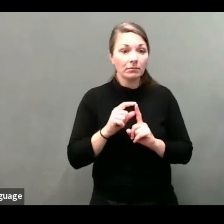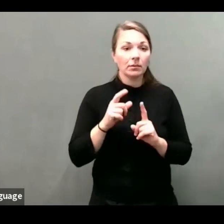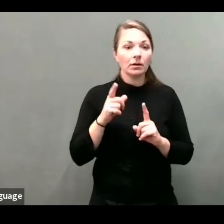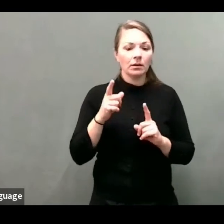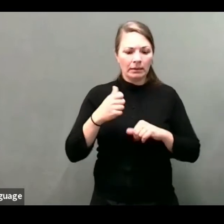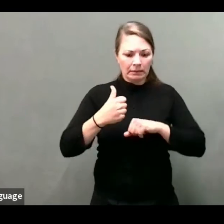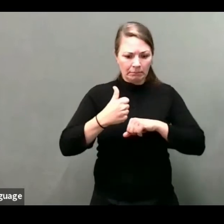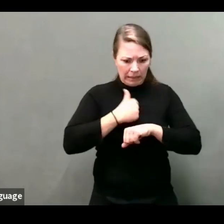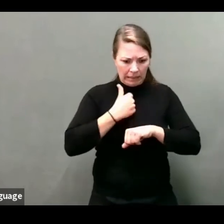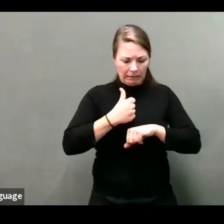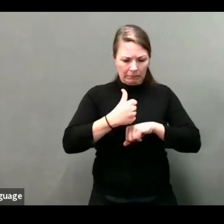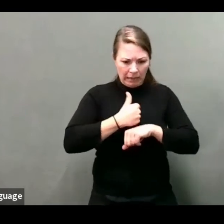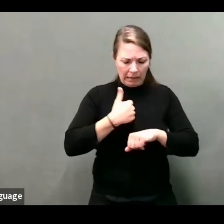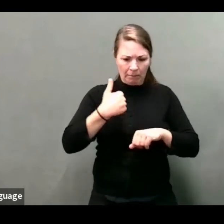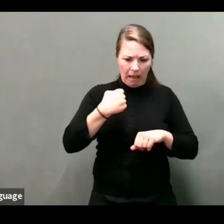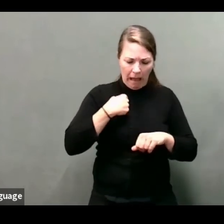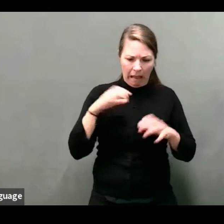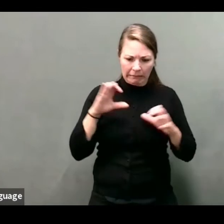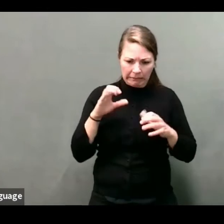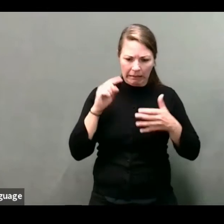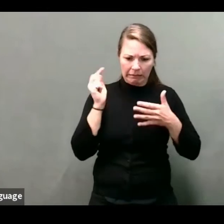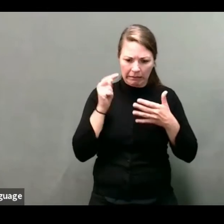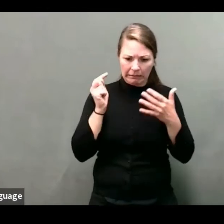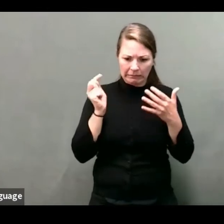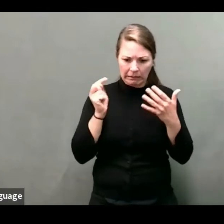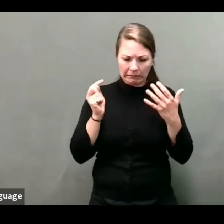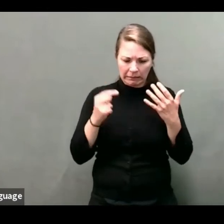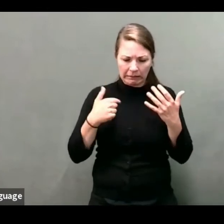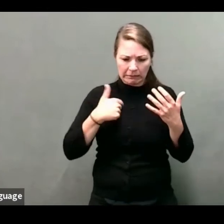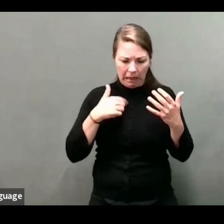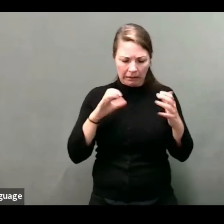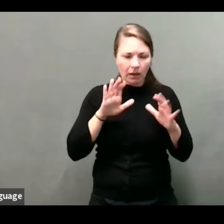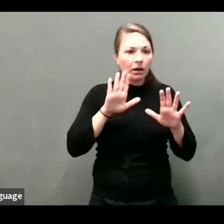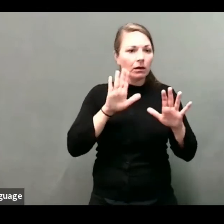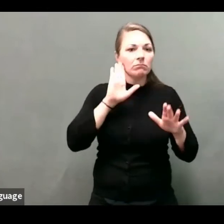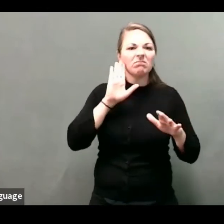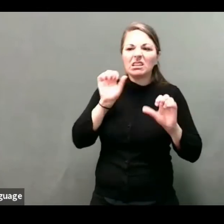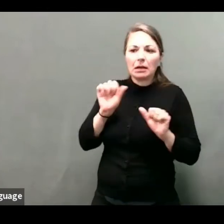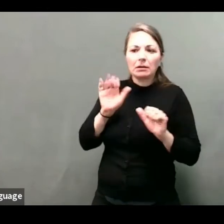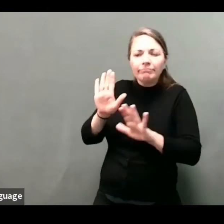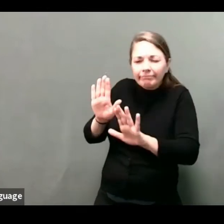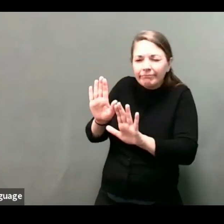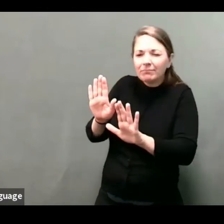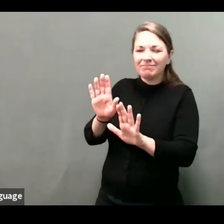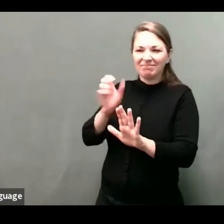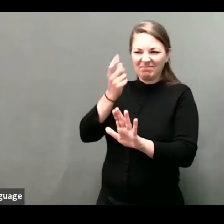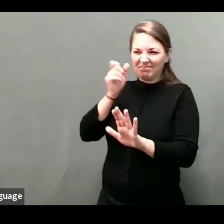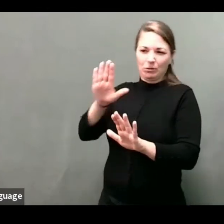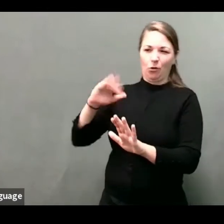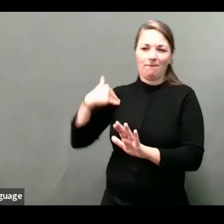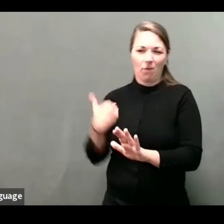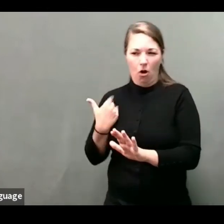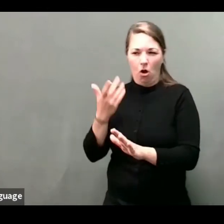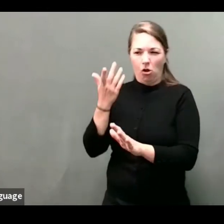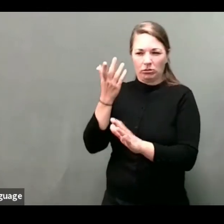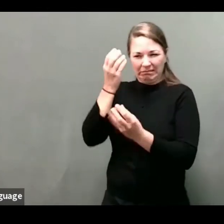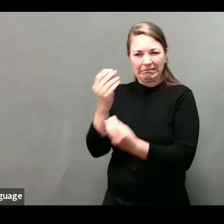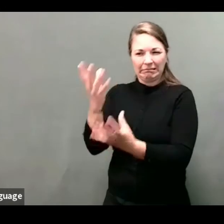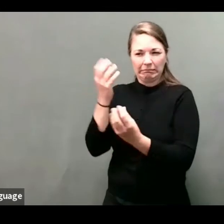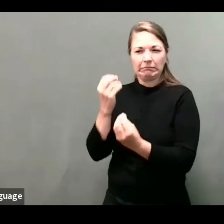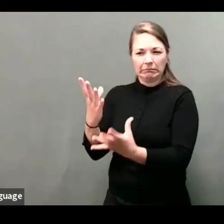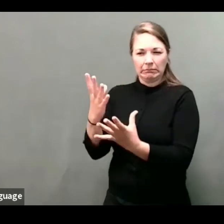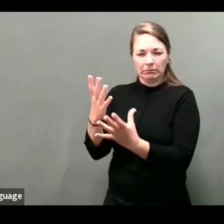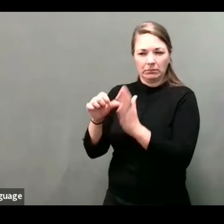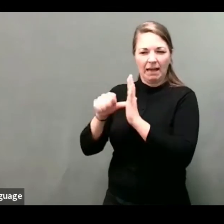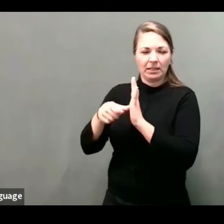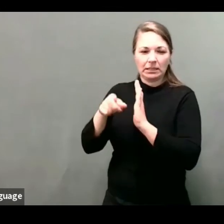that they can remember that nothing they did did they deserve sexual violence because of. The other thing that